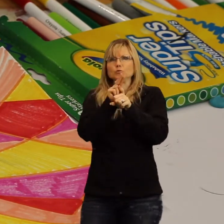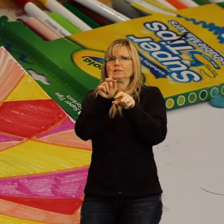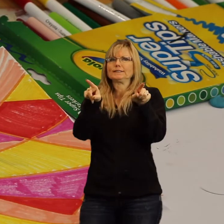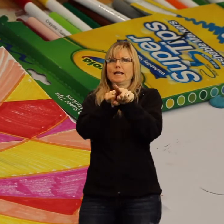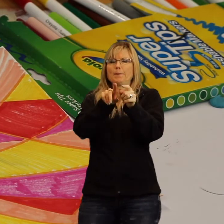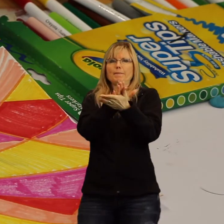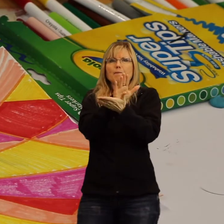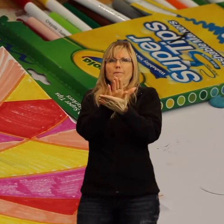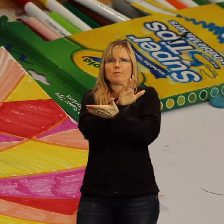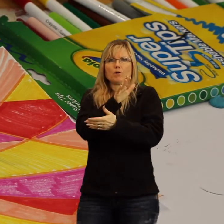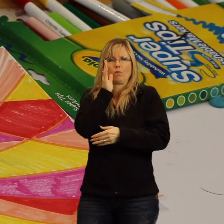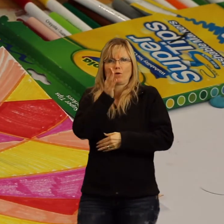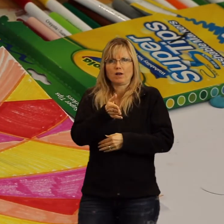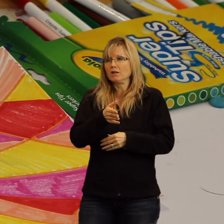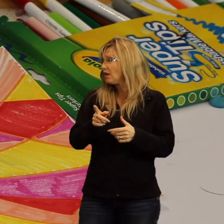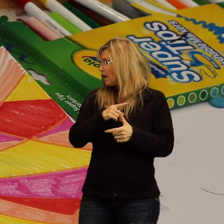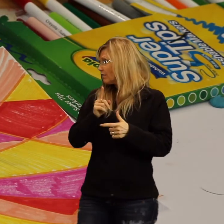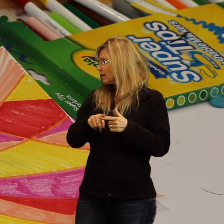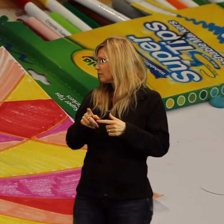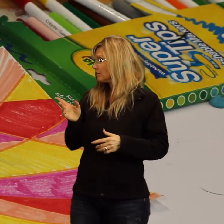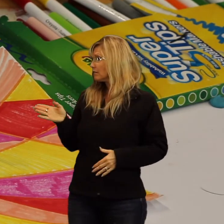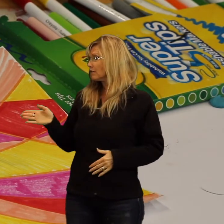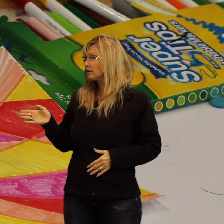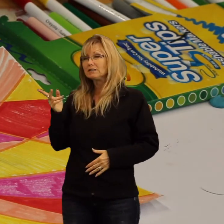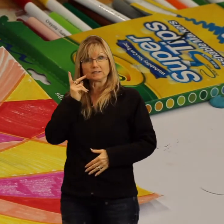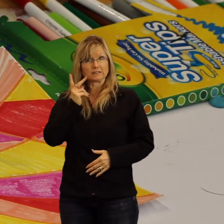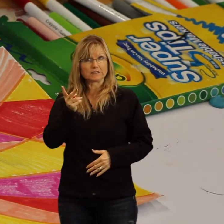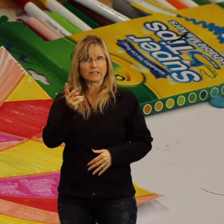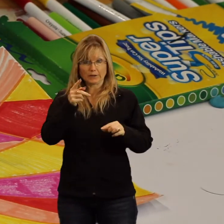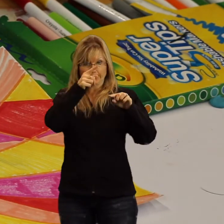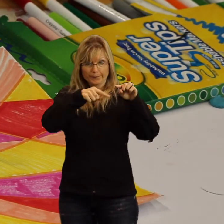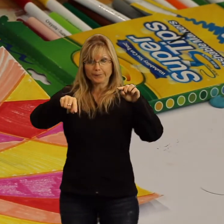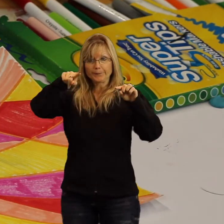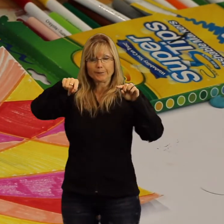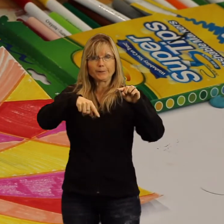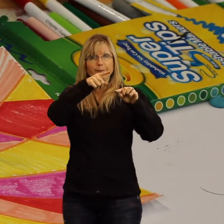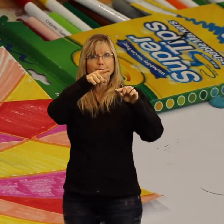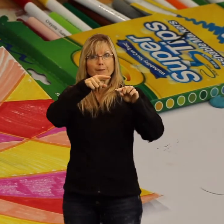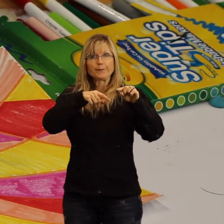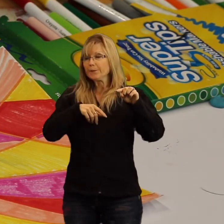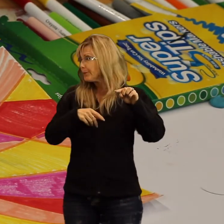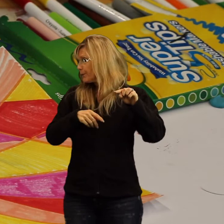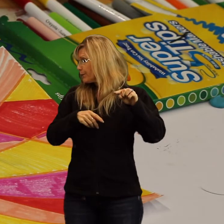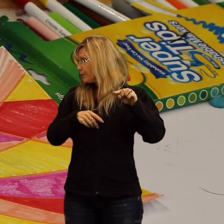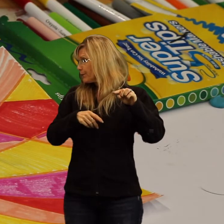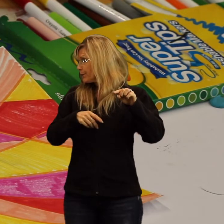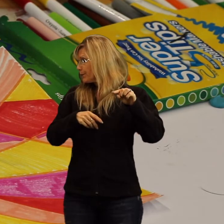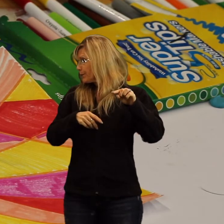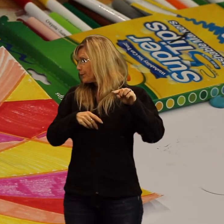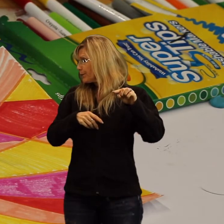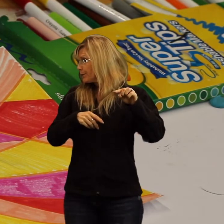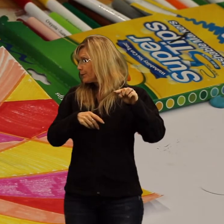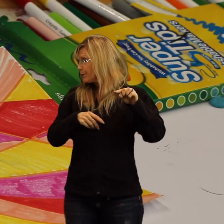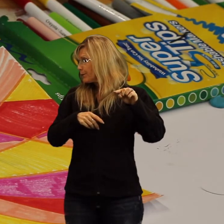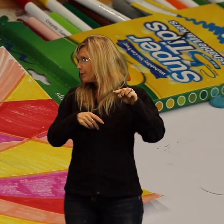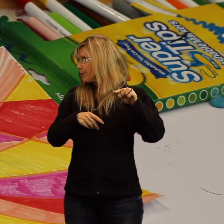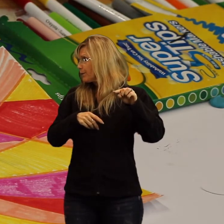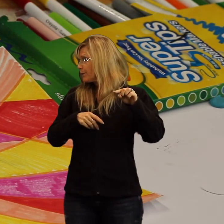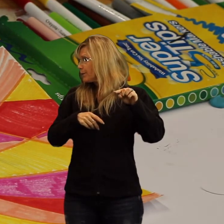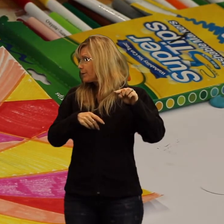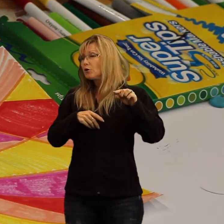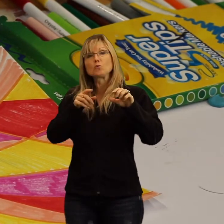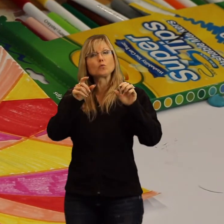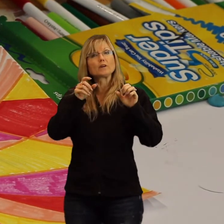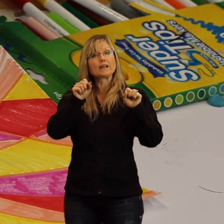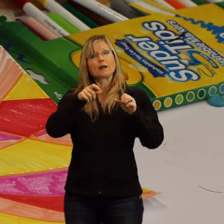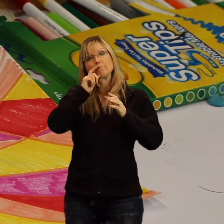And then following along that circular line, you'll want to have your pencil. If you want a freehand,